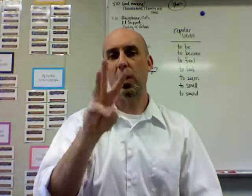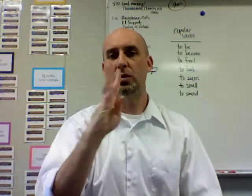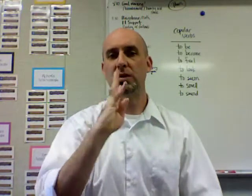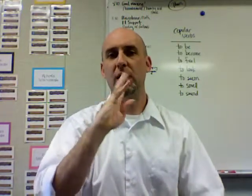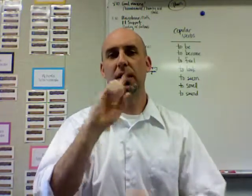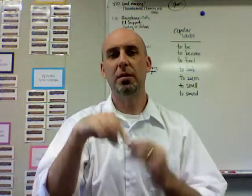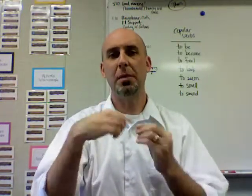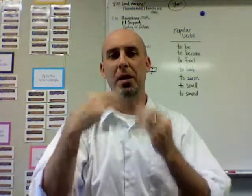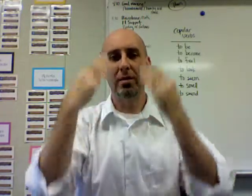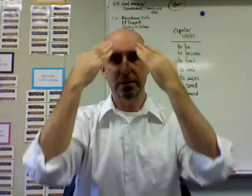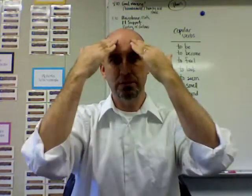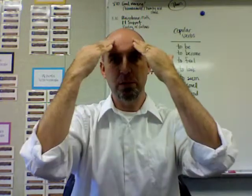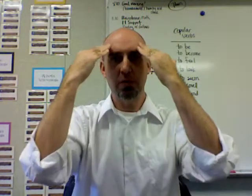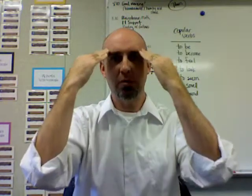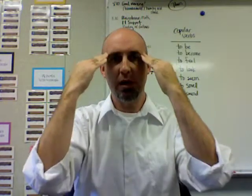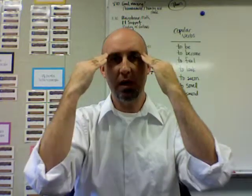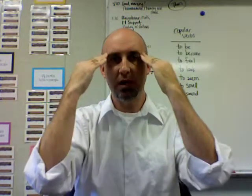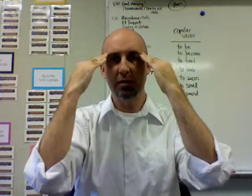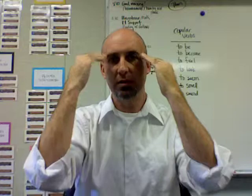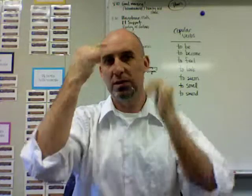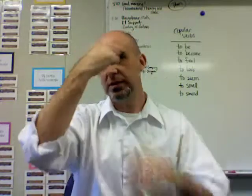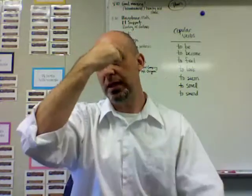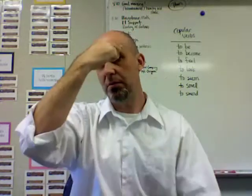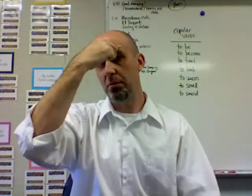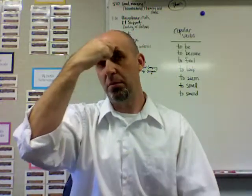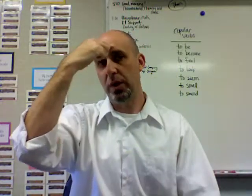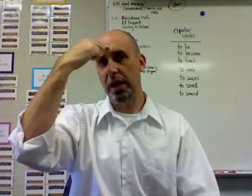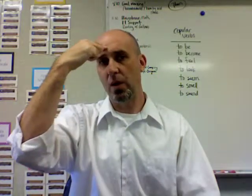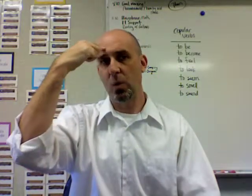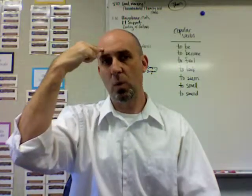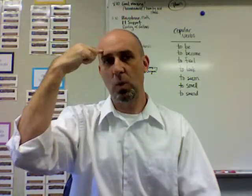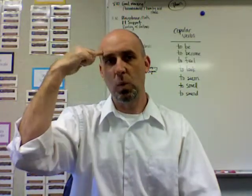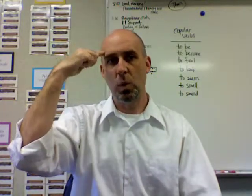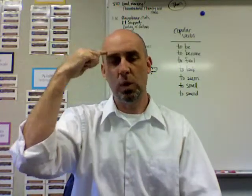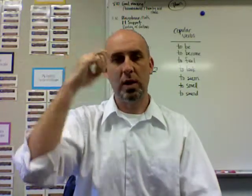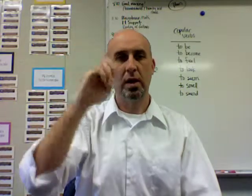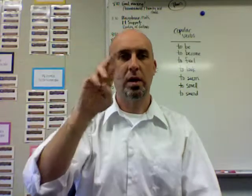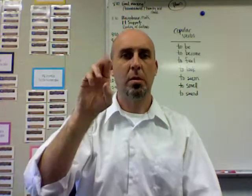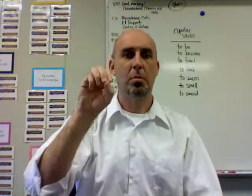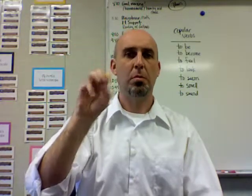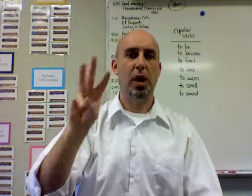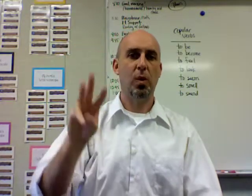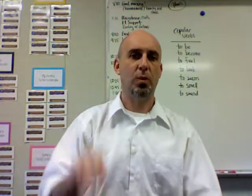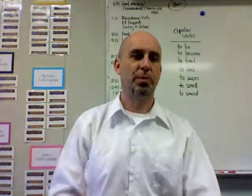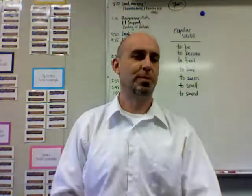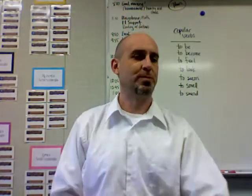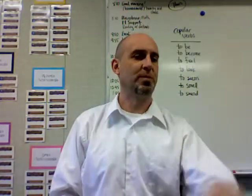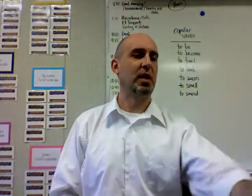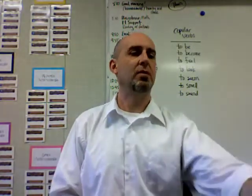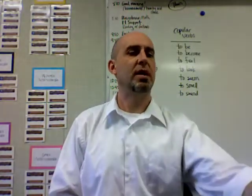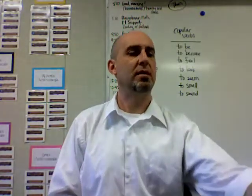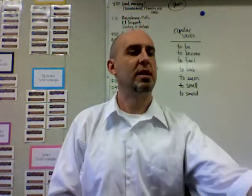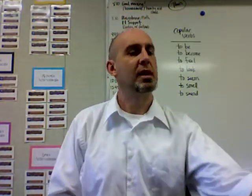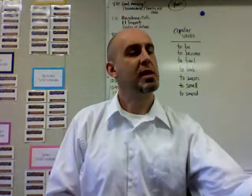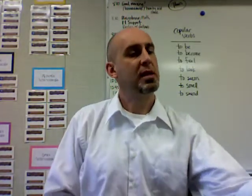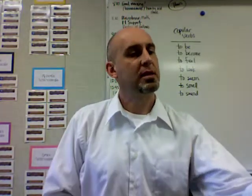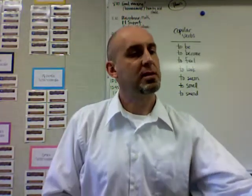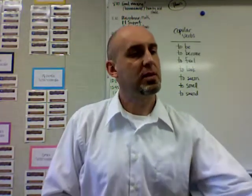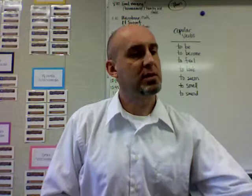is talking about this part of your body. So you're going to say brow. Brow. Alright. Let's see what else we have